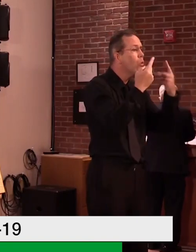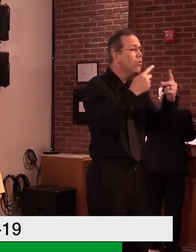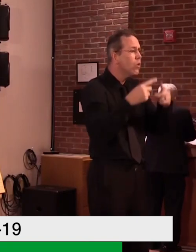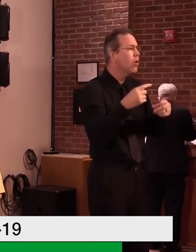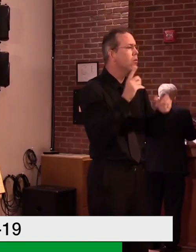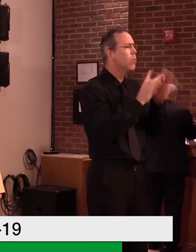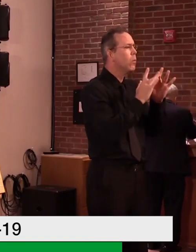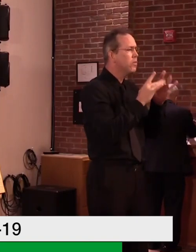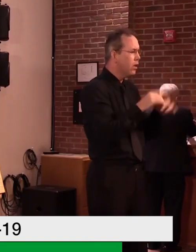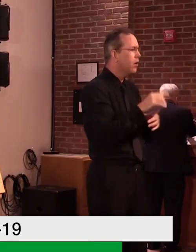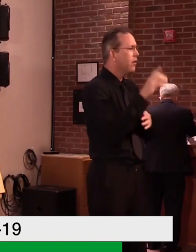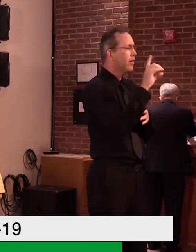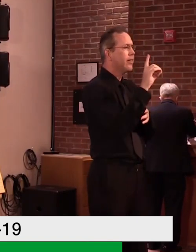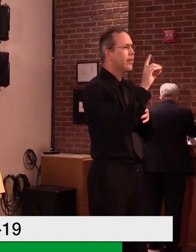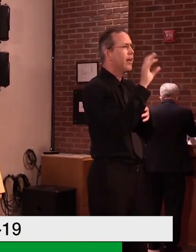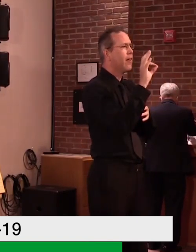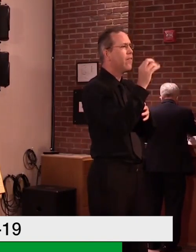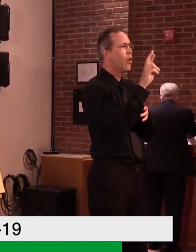website,